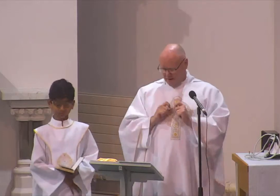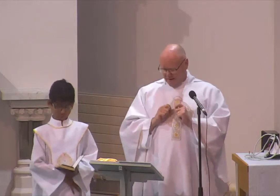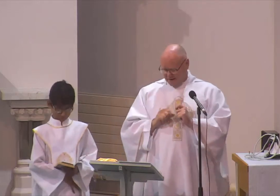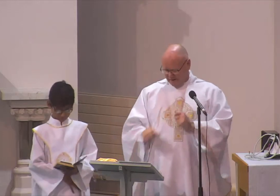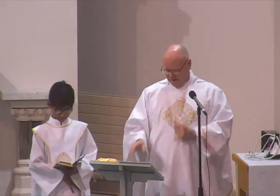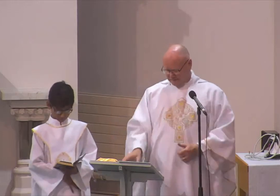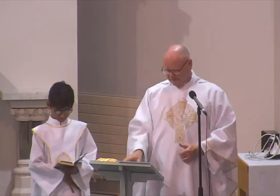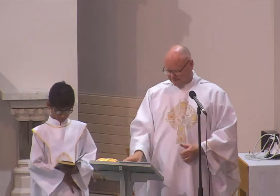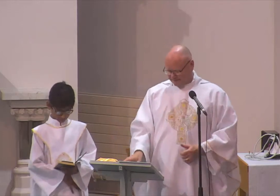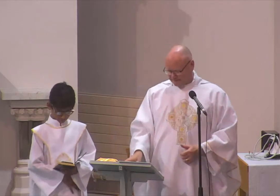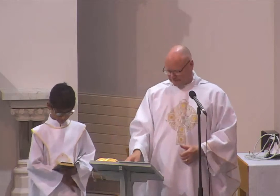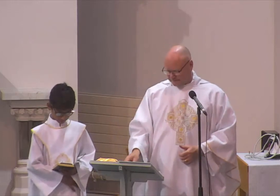ever.